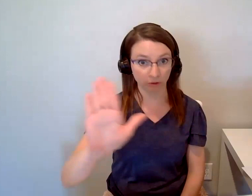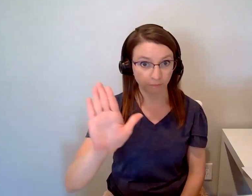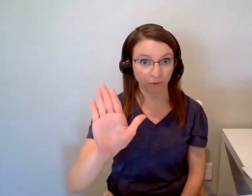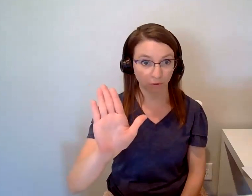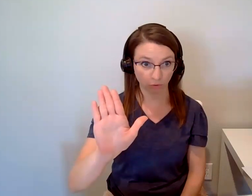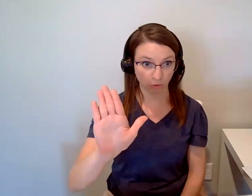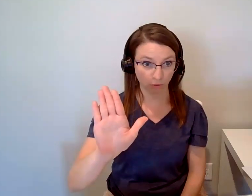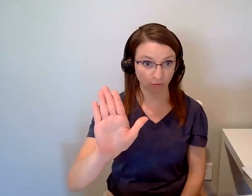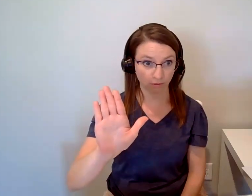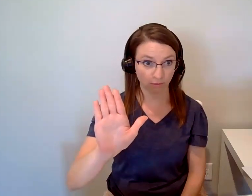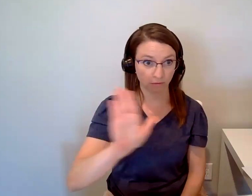plural.